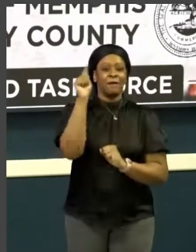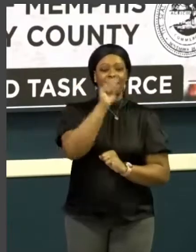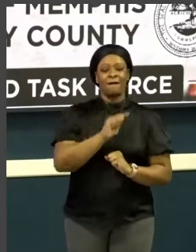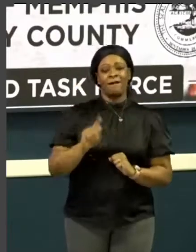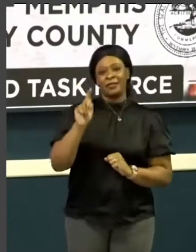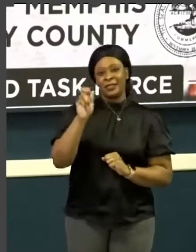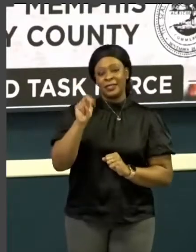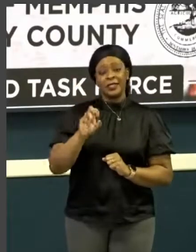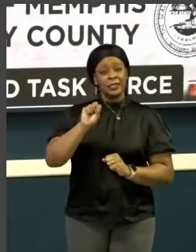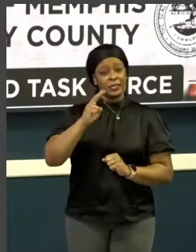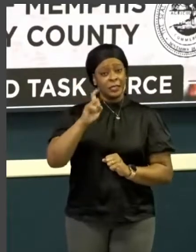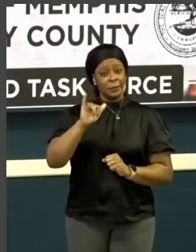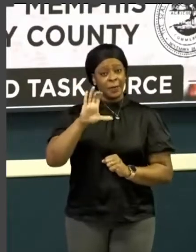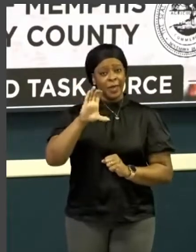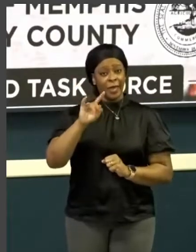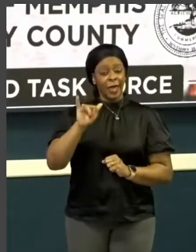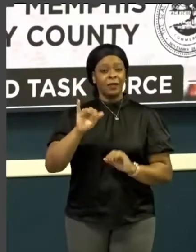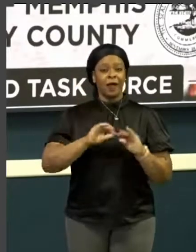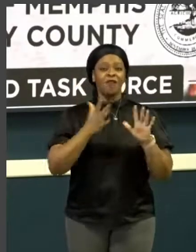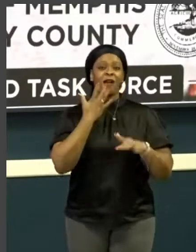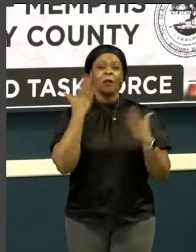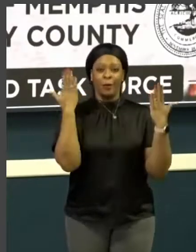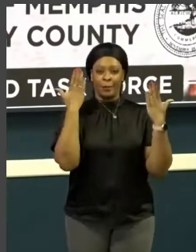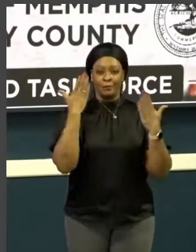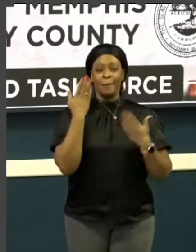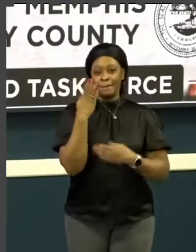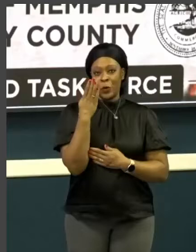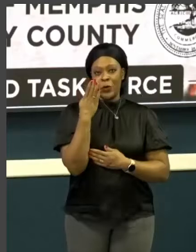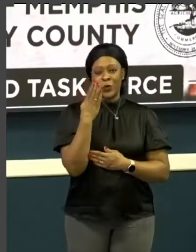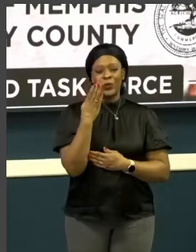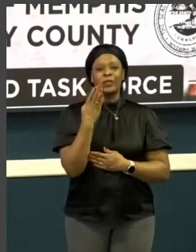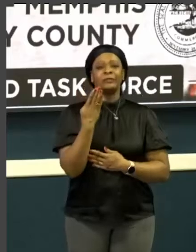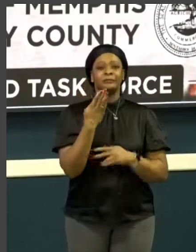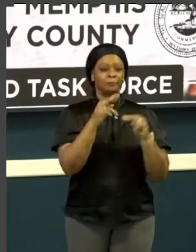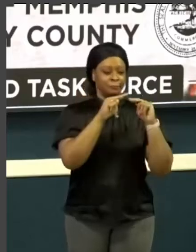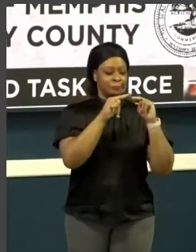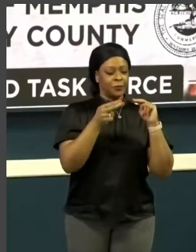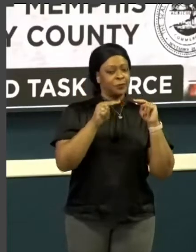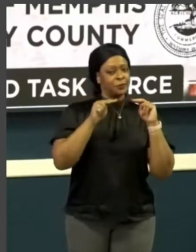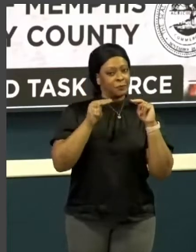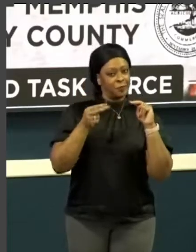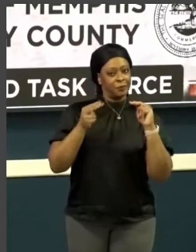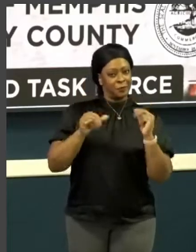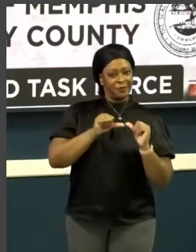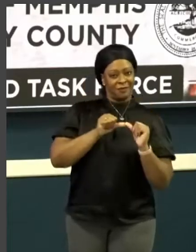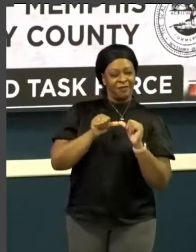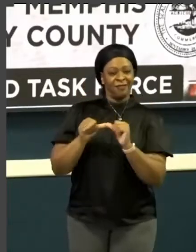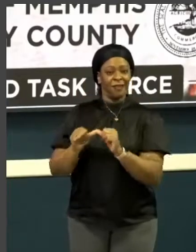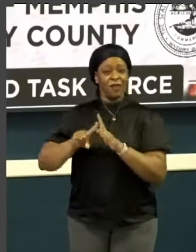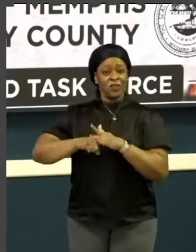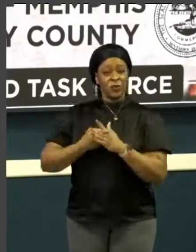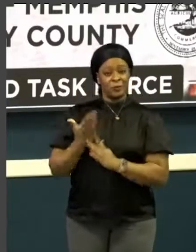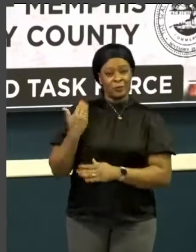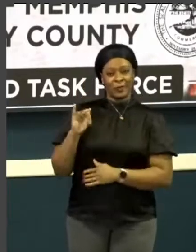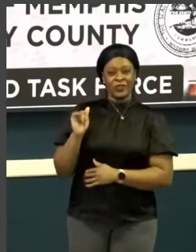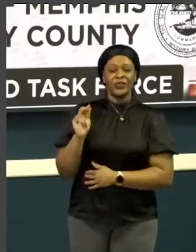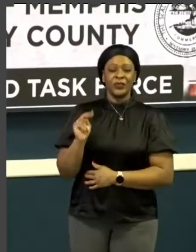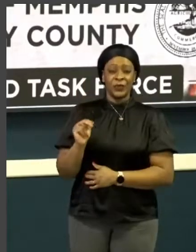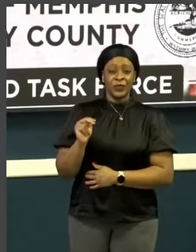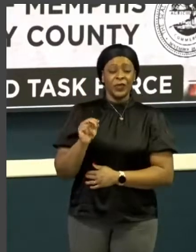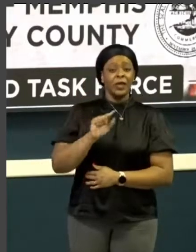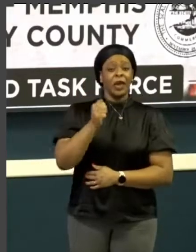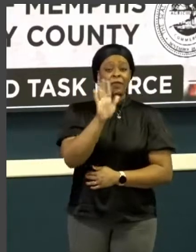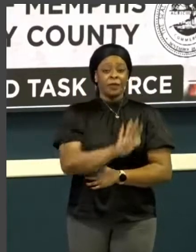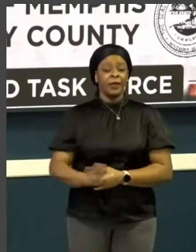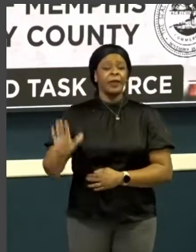Tennessee. Shelby County, shown in blue, has continued a downward trend that began in mid-January. The other